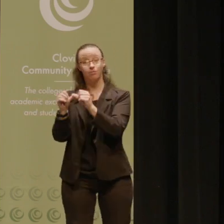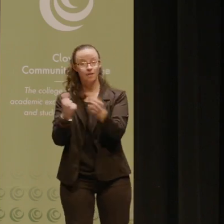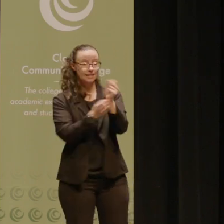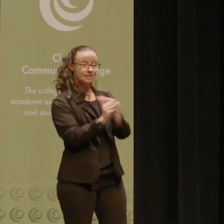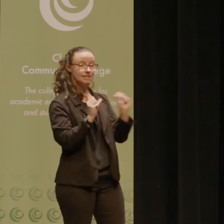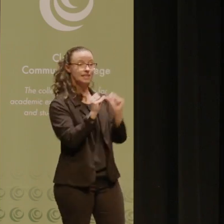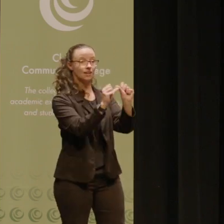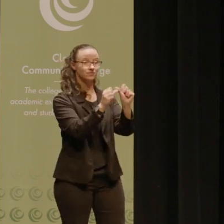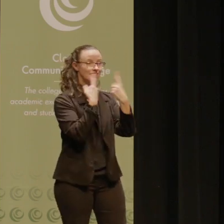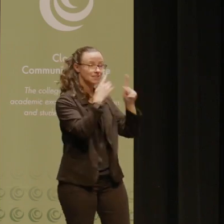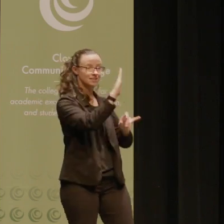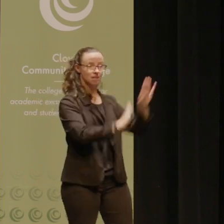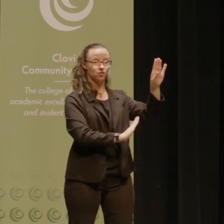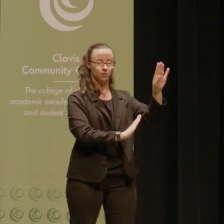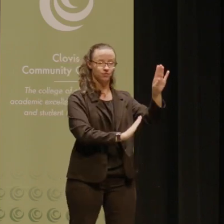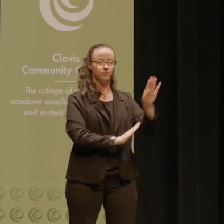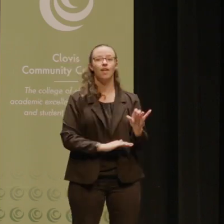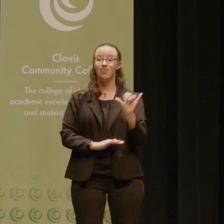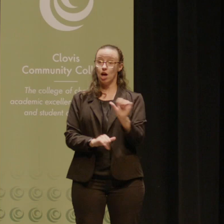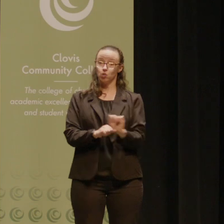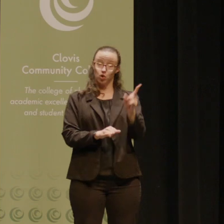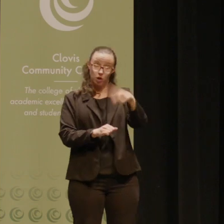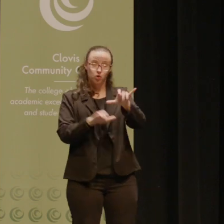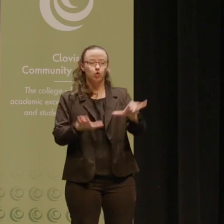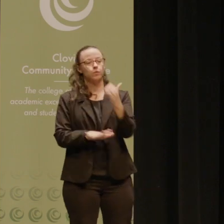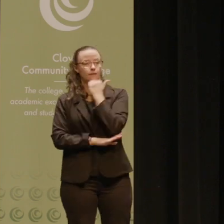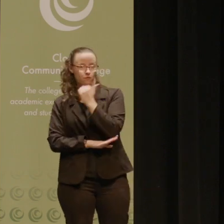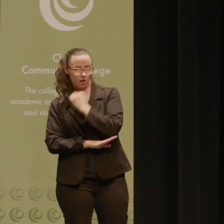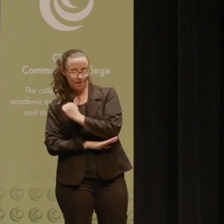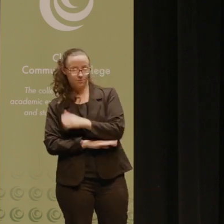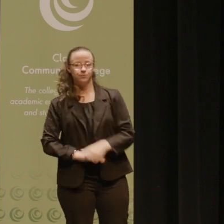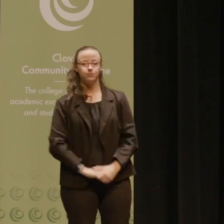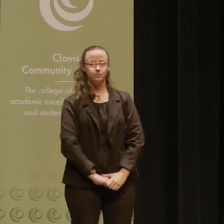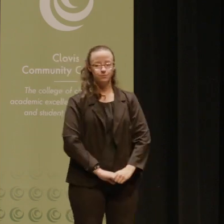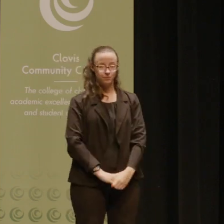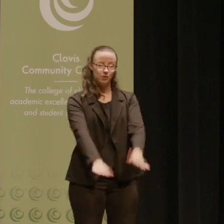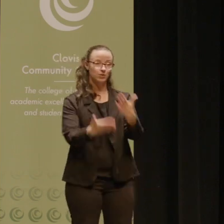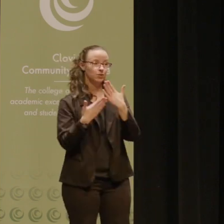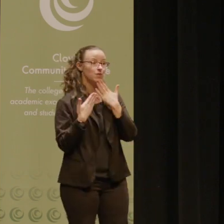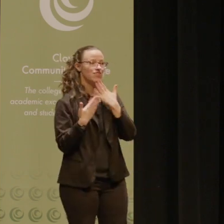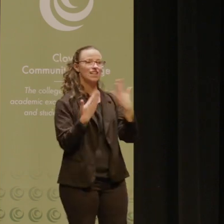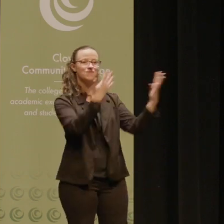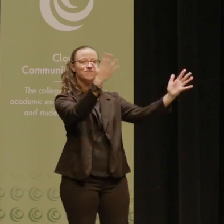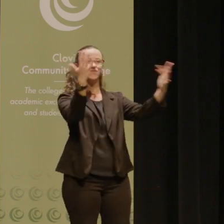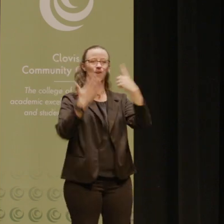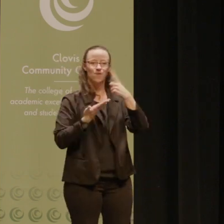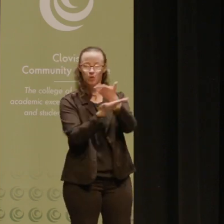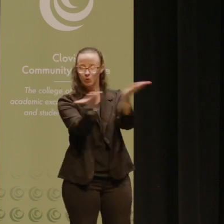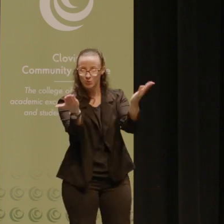safe, and successful. That's the work that you're doing each and every day. So can I give you a round of applause for